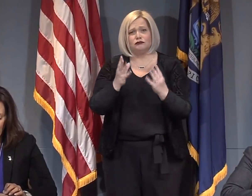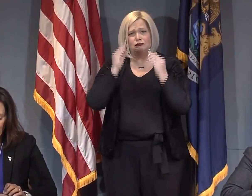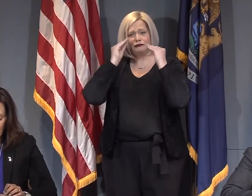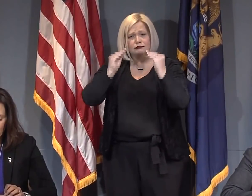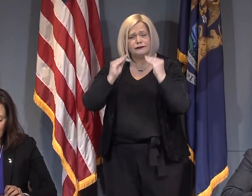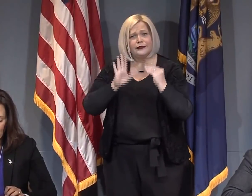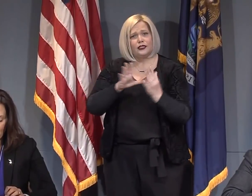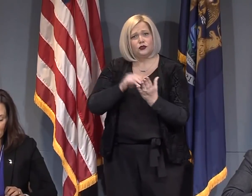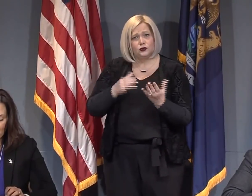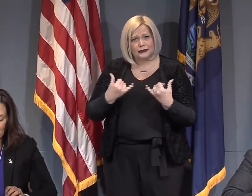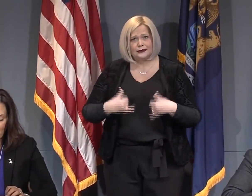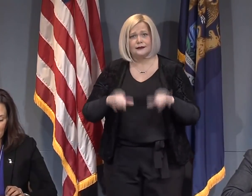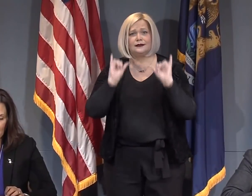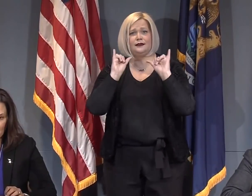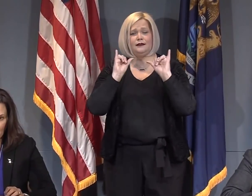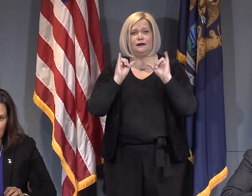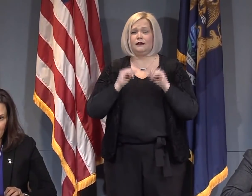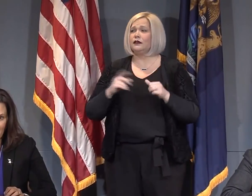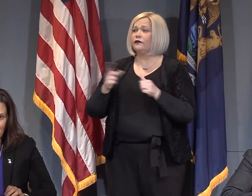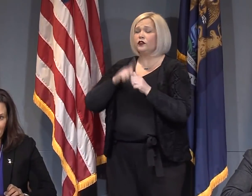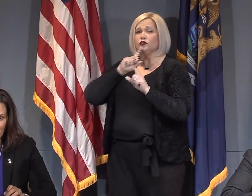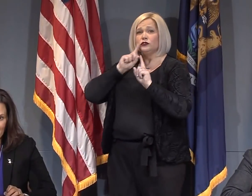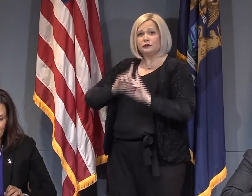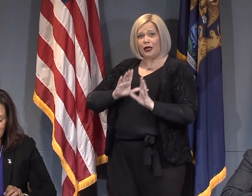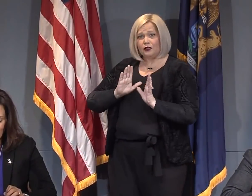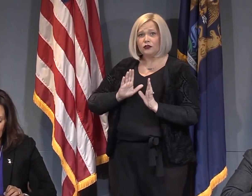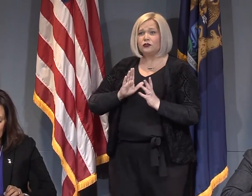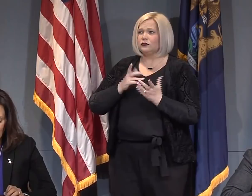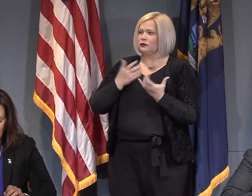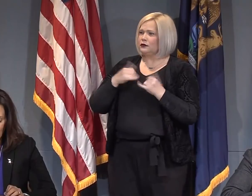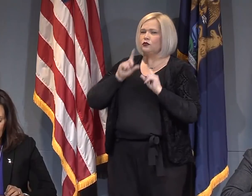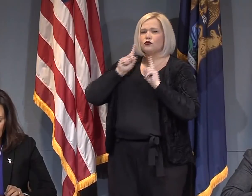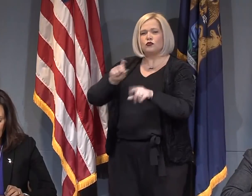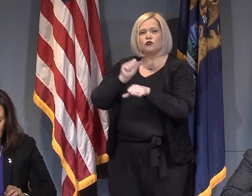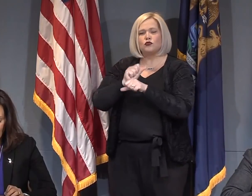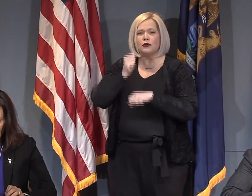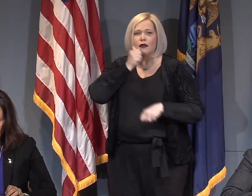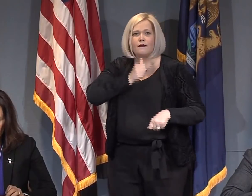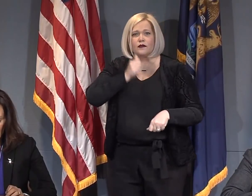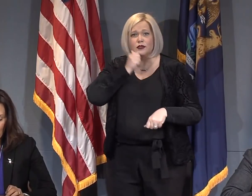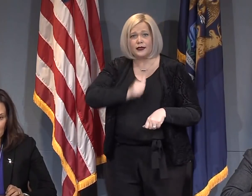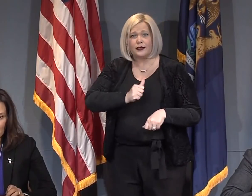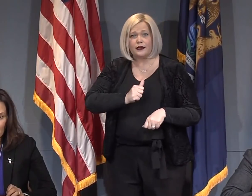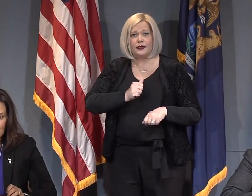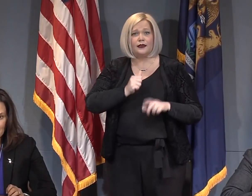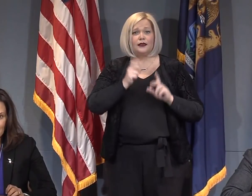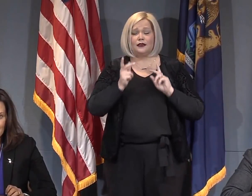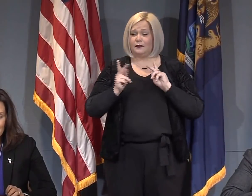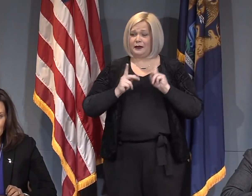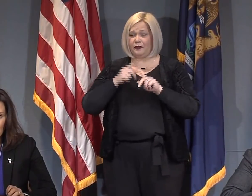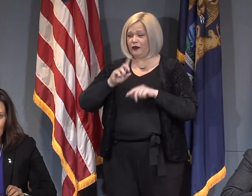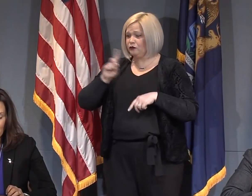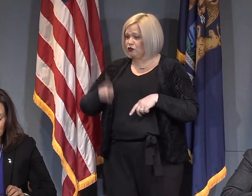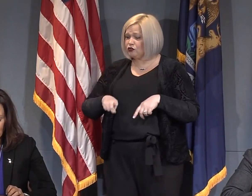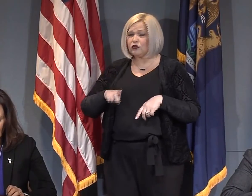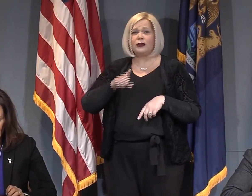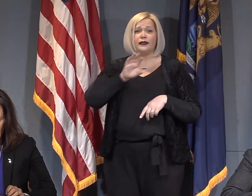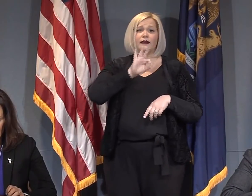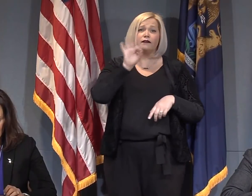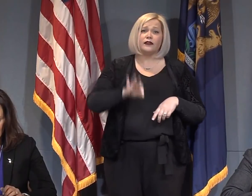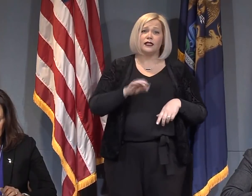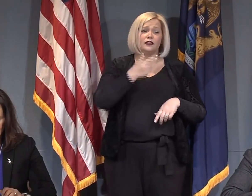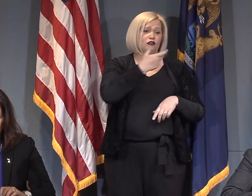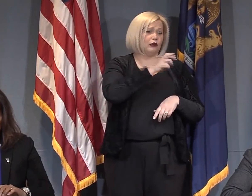now. Talked with first responders who are on the front lines every day. I've talked with people from Detroit to Flint to Grand Rapids to the